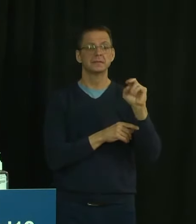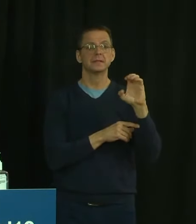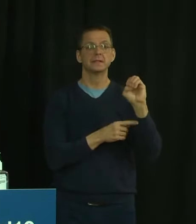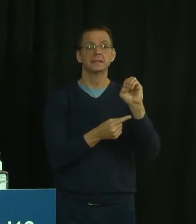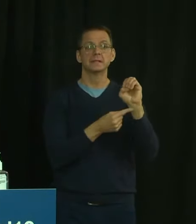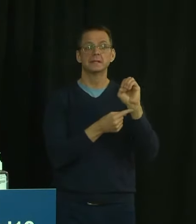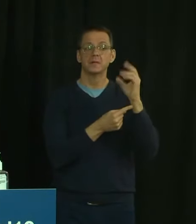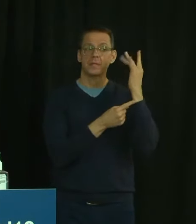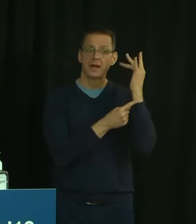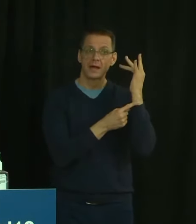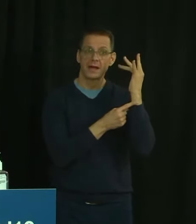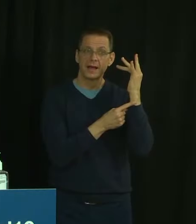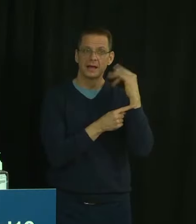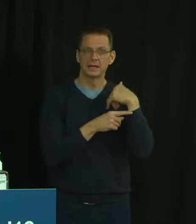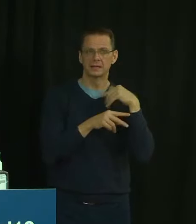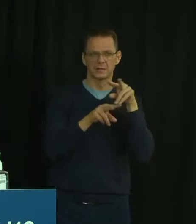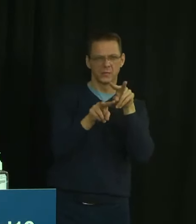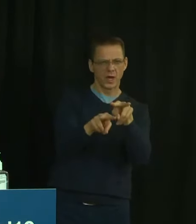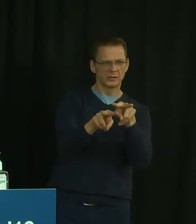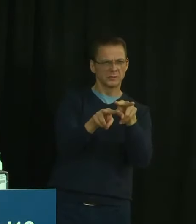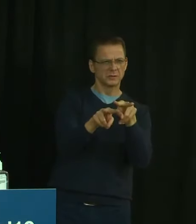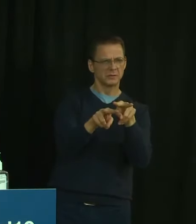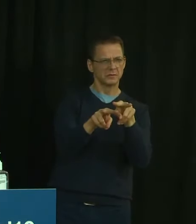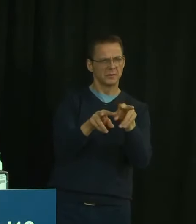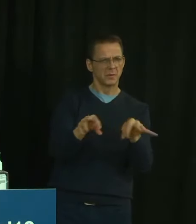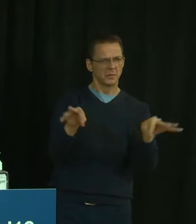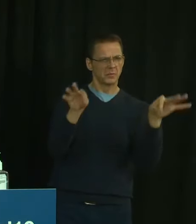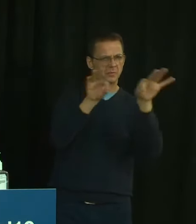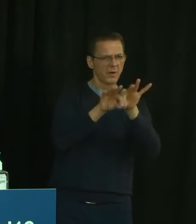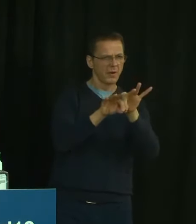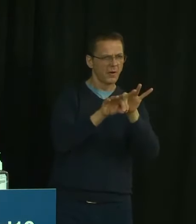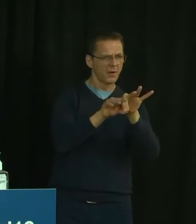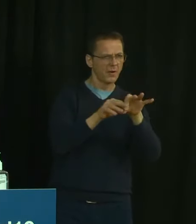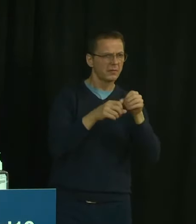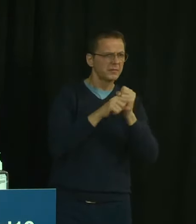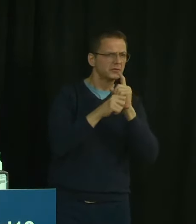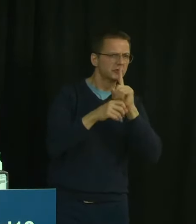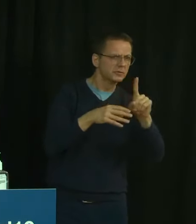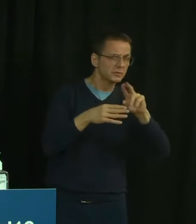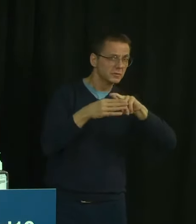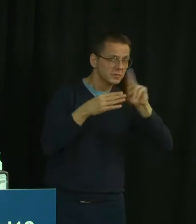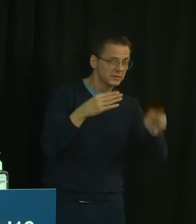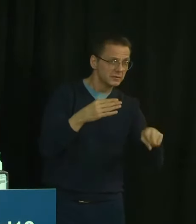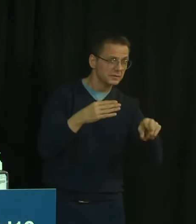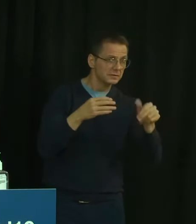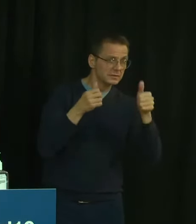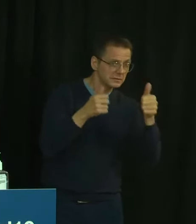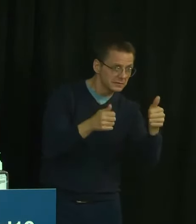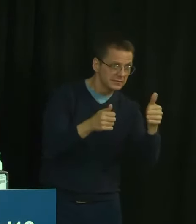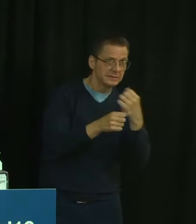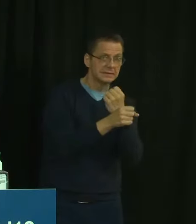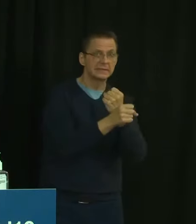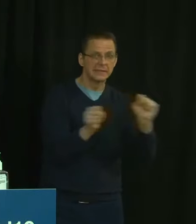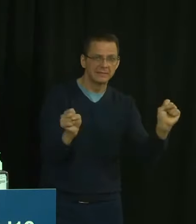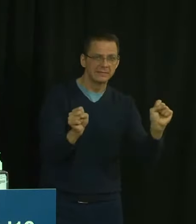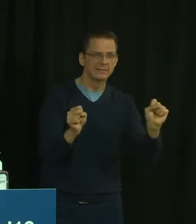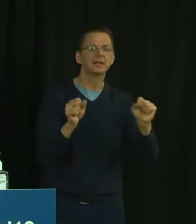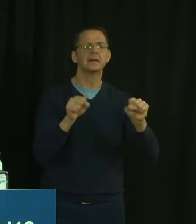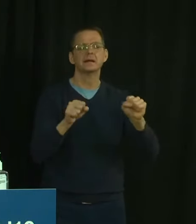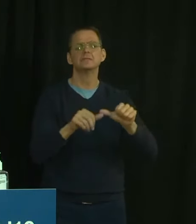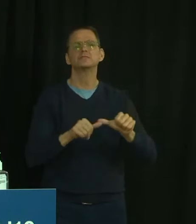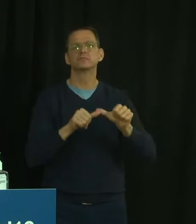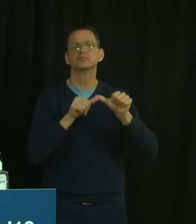every day we get a little closer to a safe return to normal. I know that many people are eager to move on, to